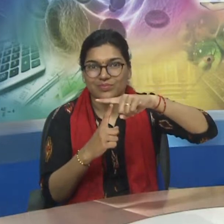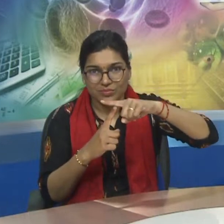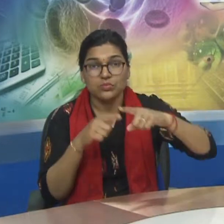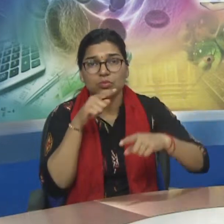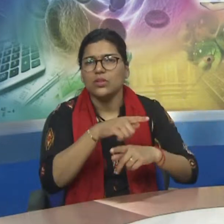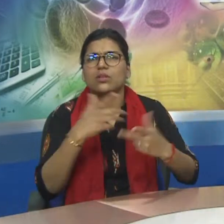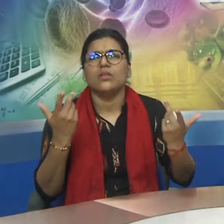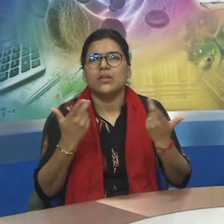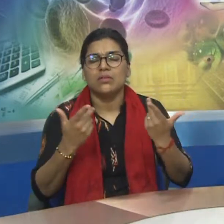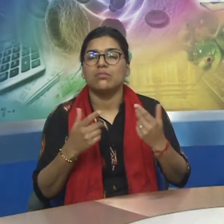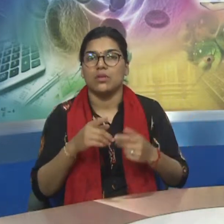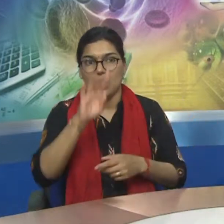page,